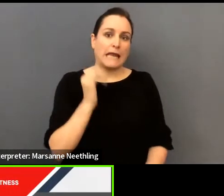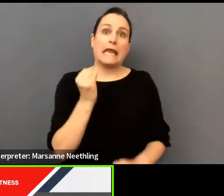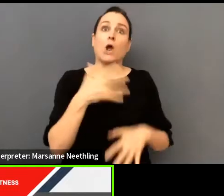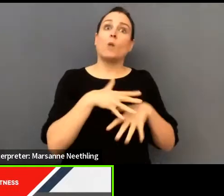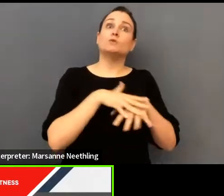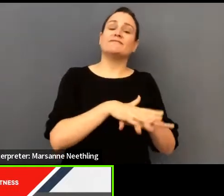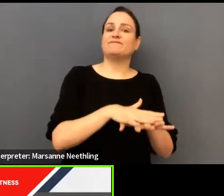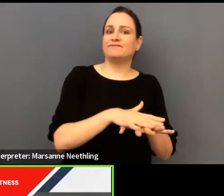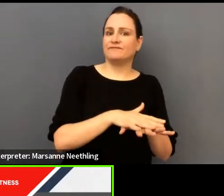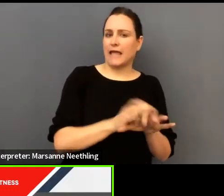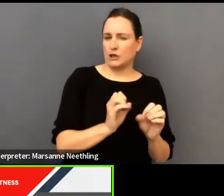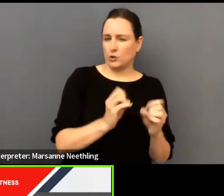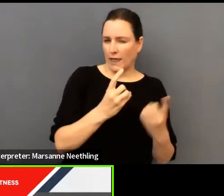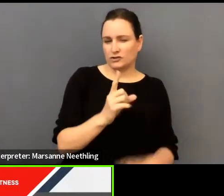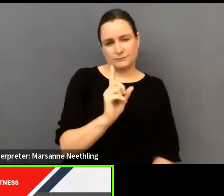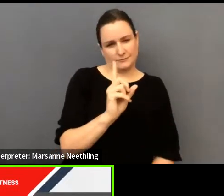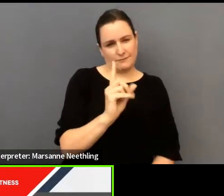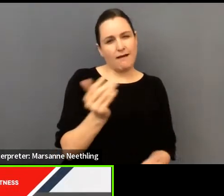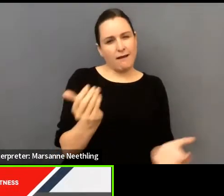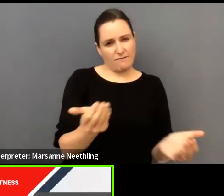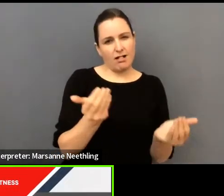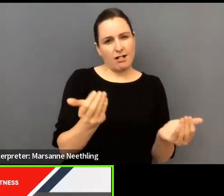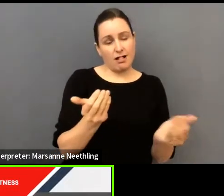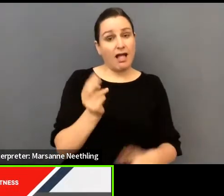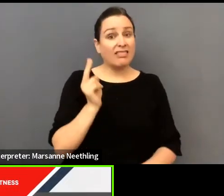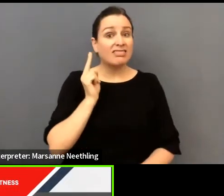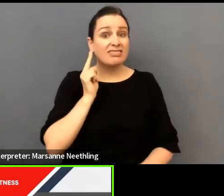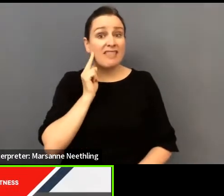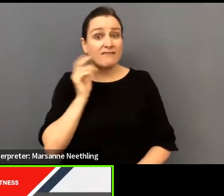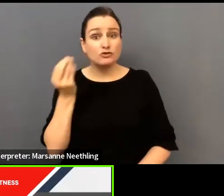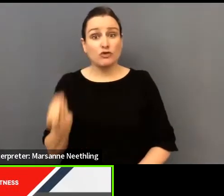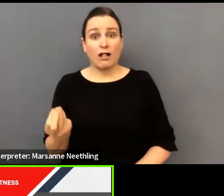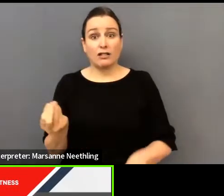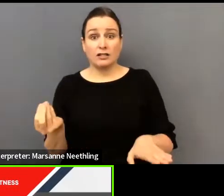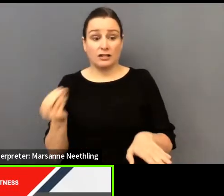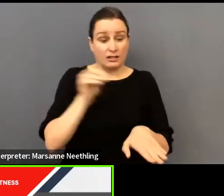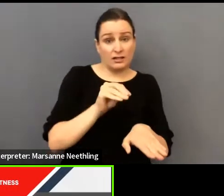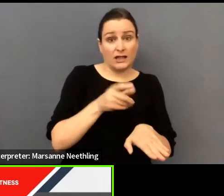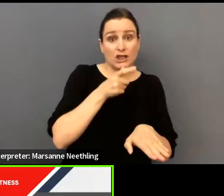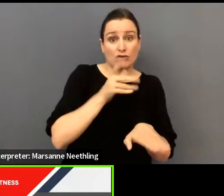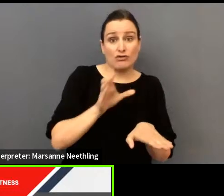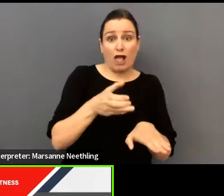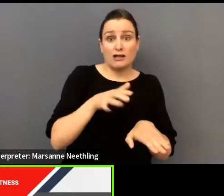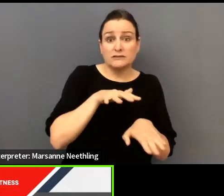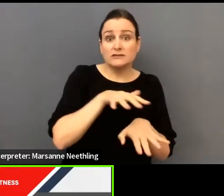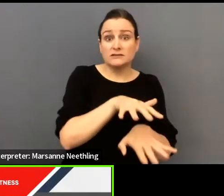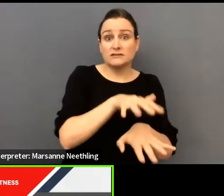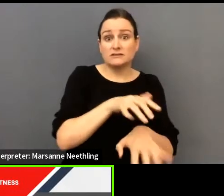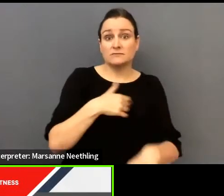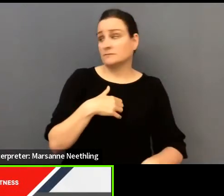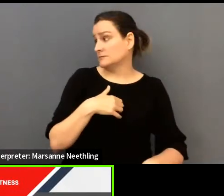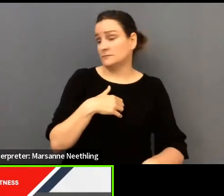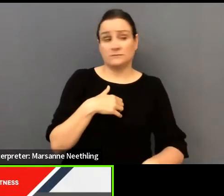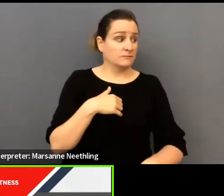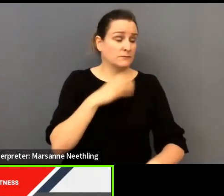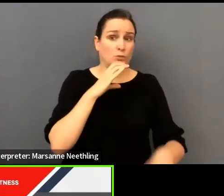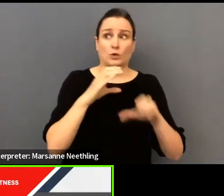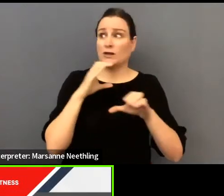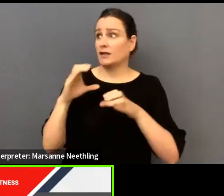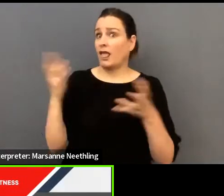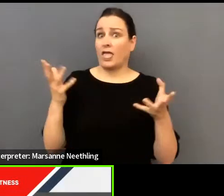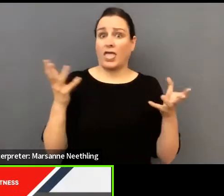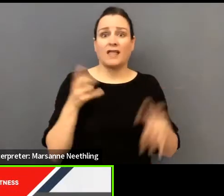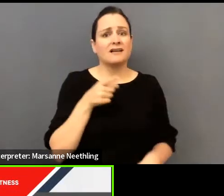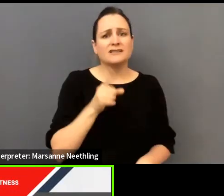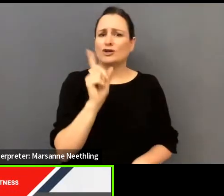education, that putting a deaf child in a mainstream classroom where they cannot communicate with their peers or the teacher is not